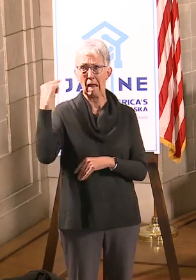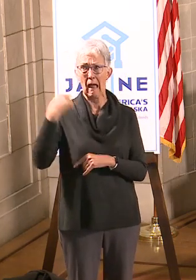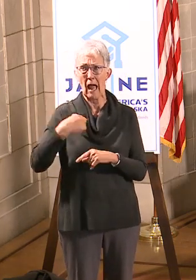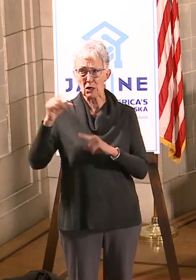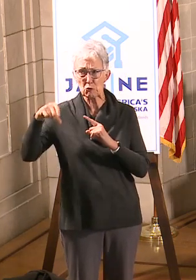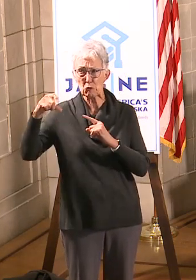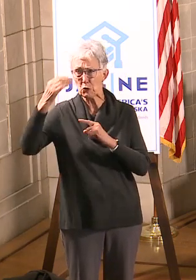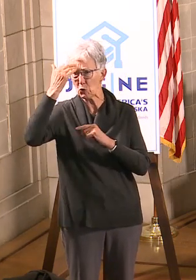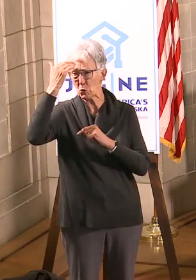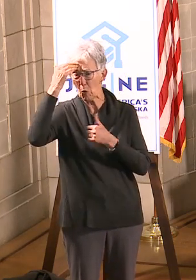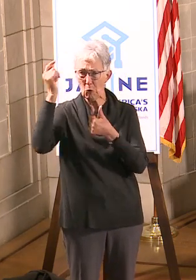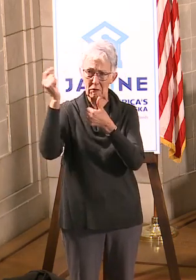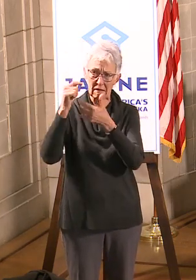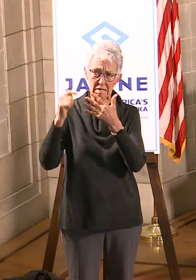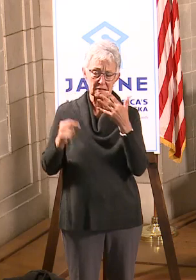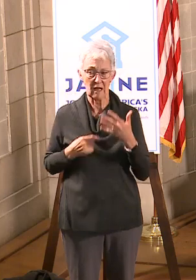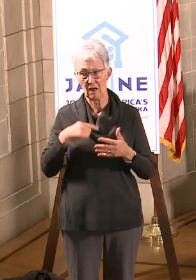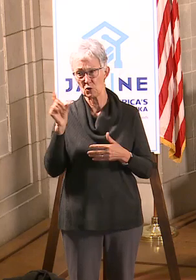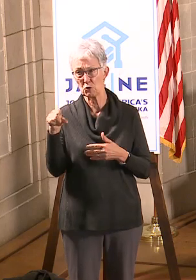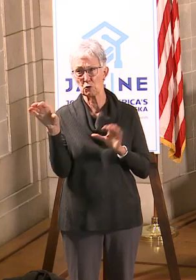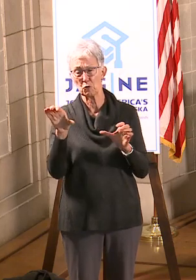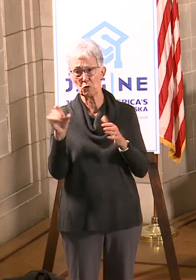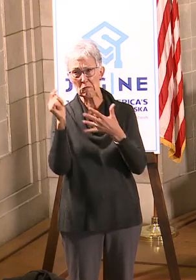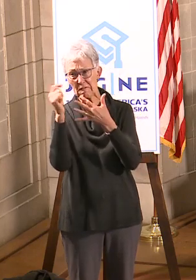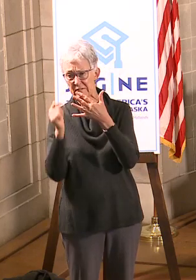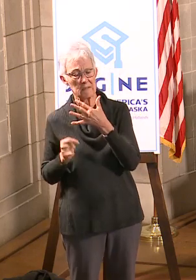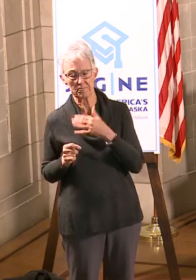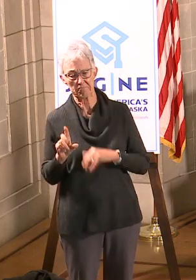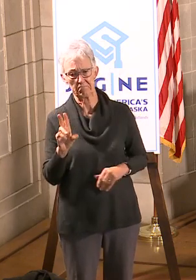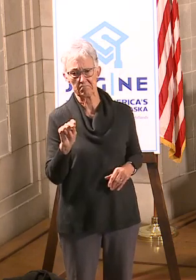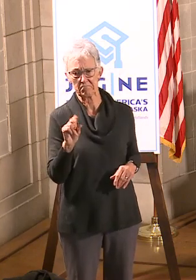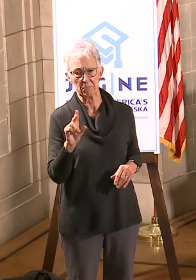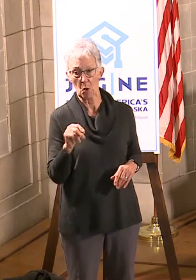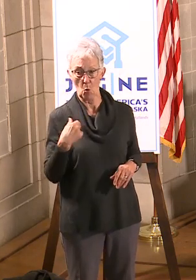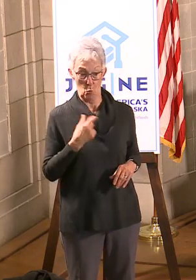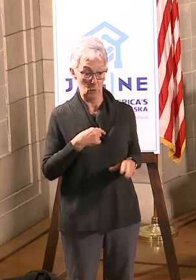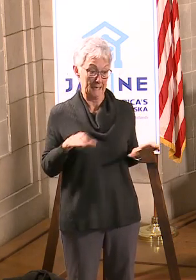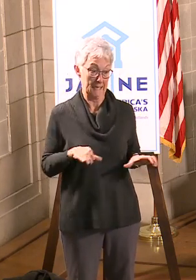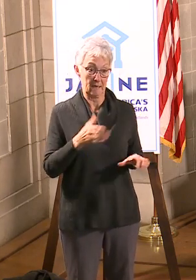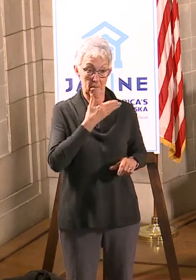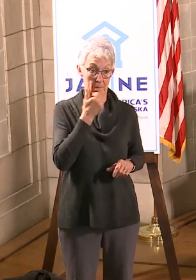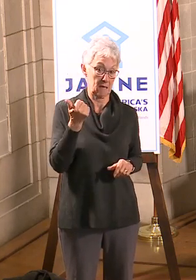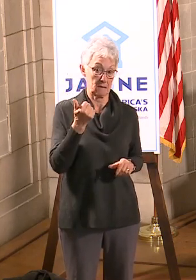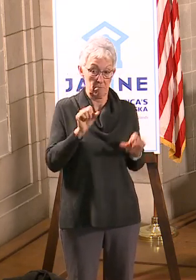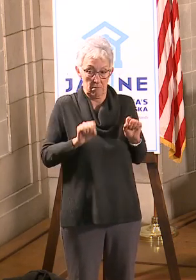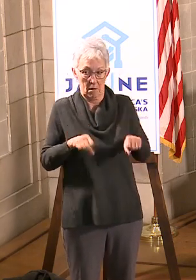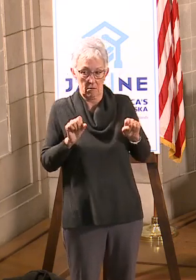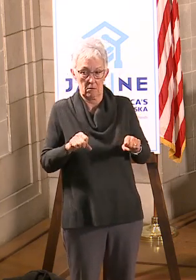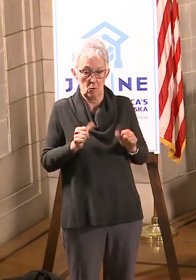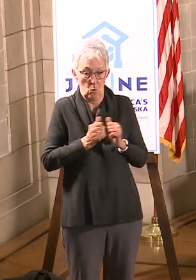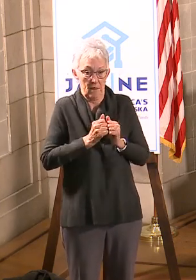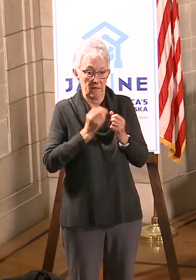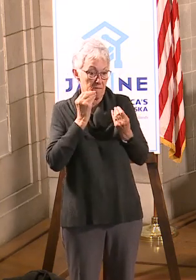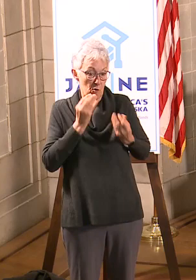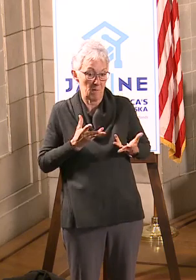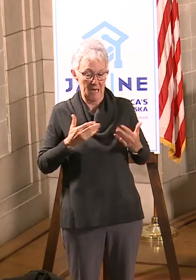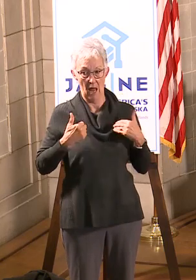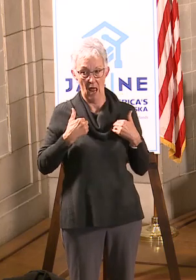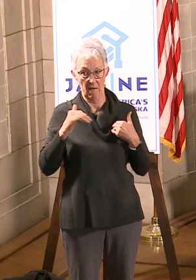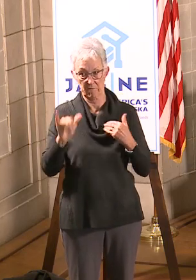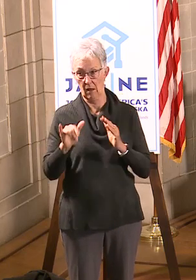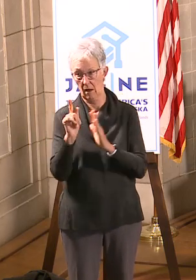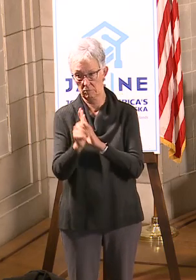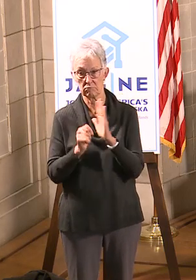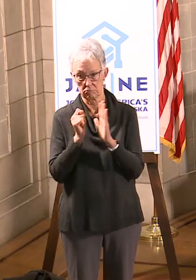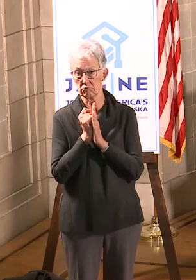know. We've made the best decisions we could with the information we had at the time, and we continue to do that, and then we move forward. So that's